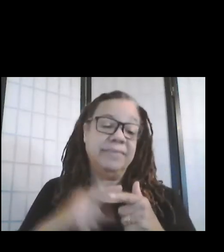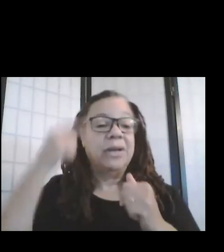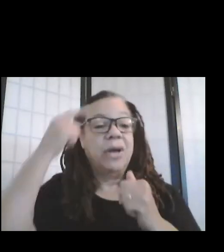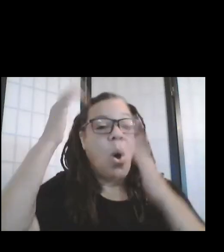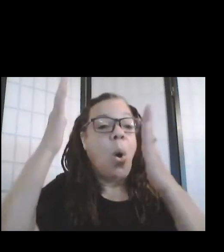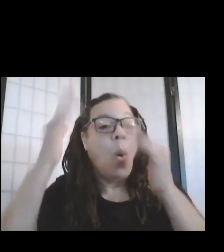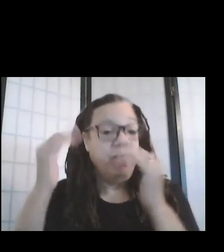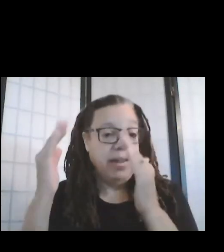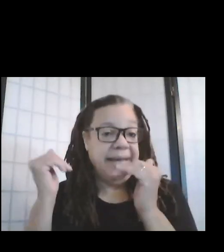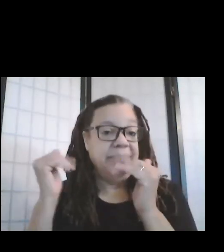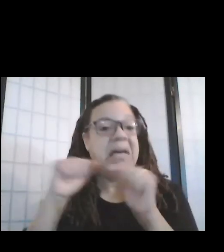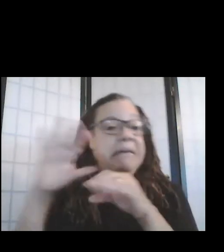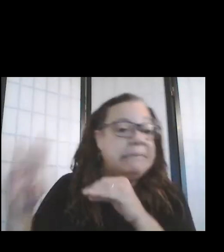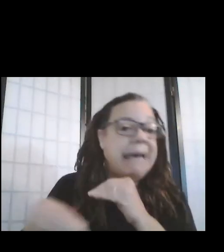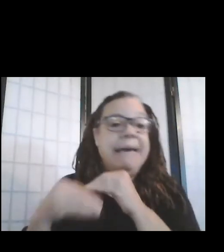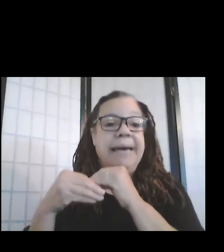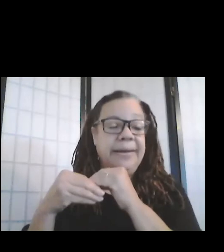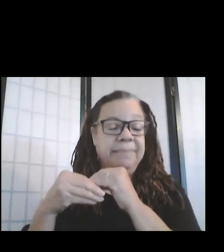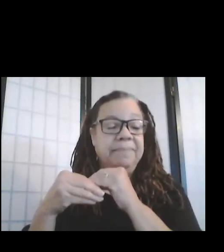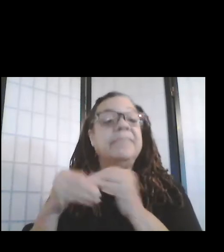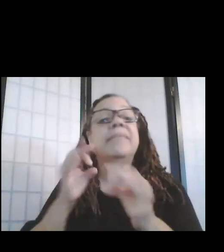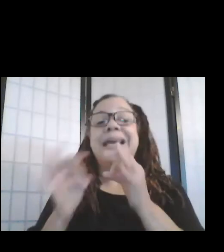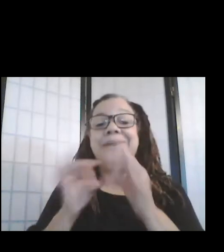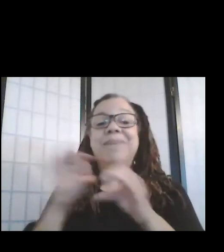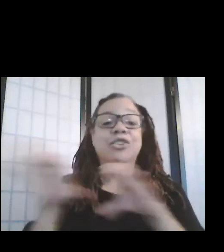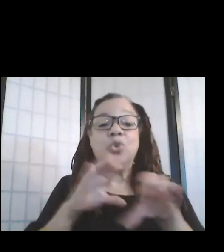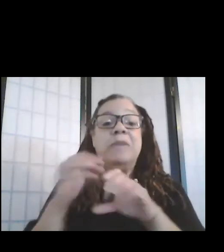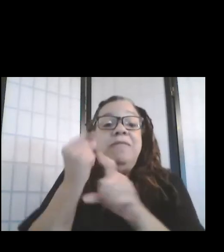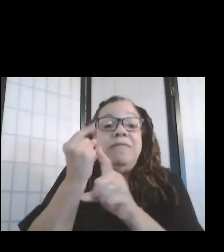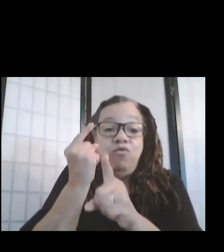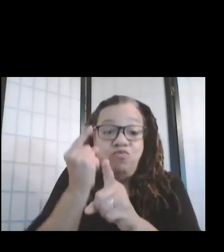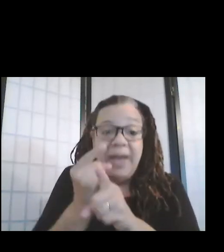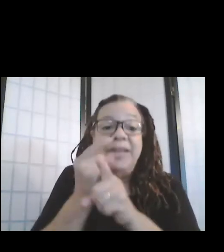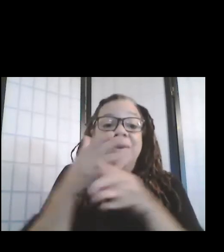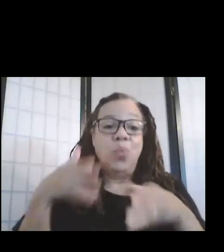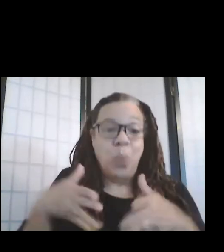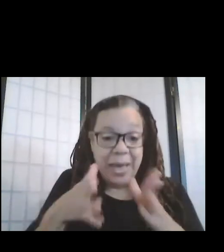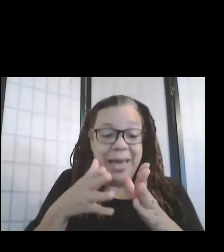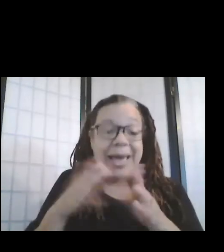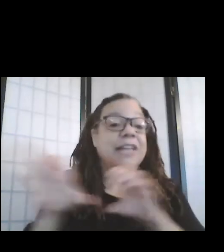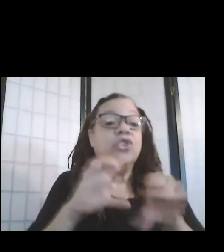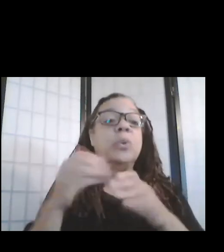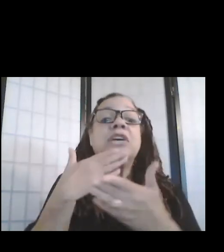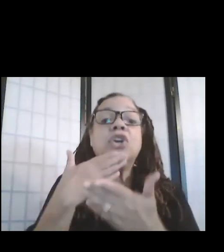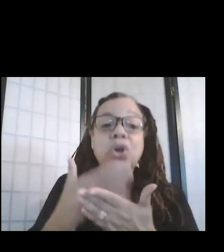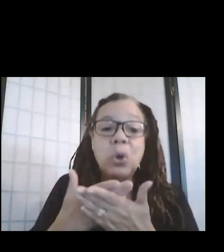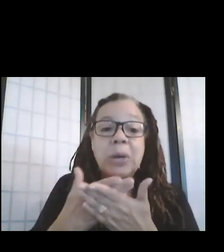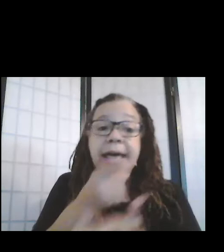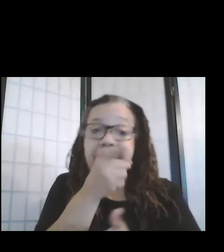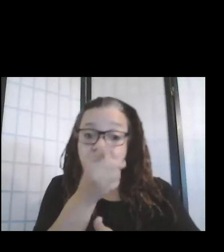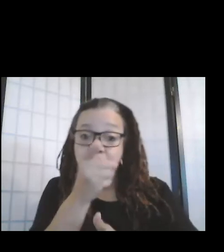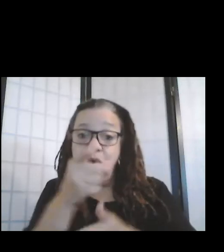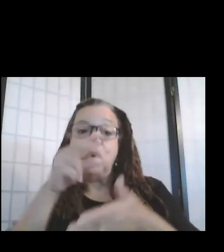hopefully, if I do it right and do it well and use the